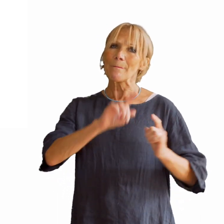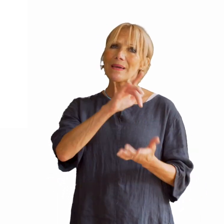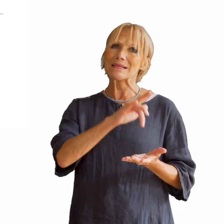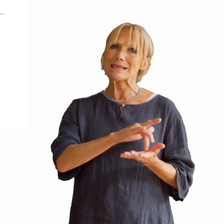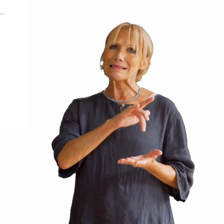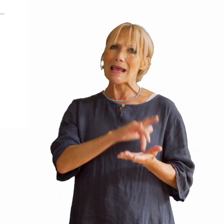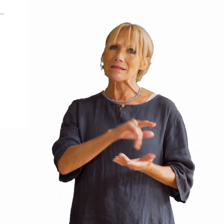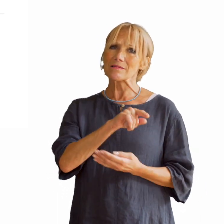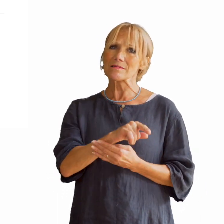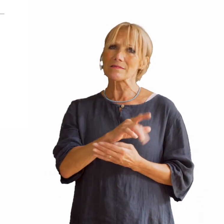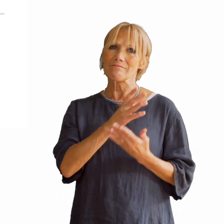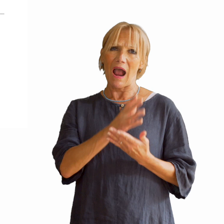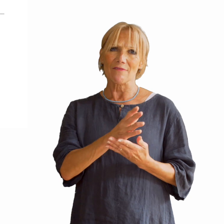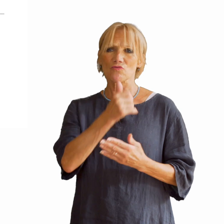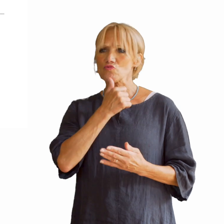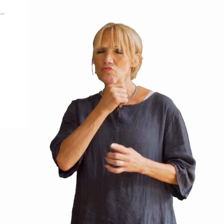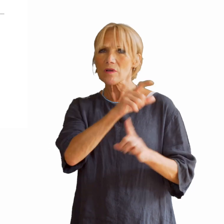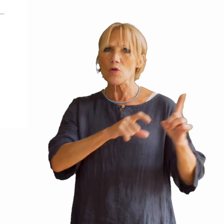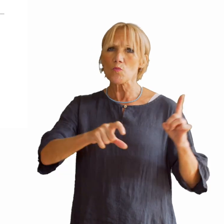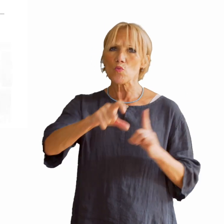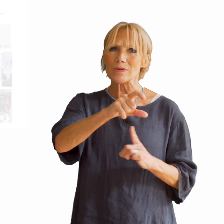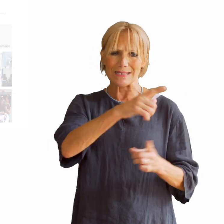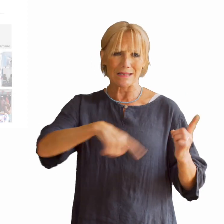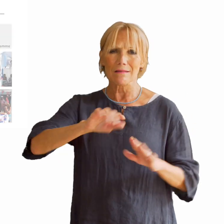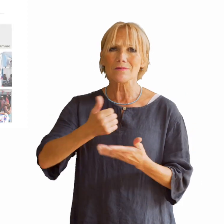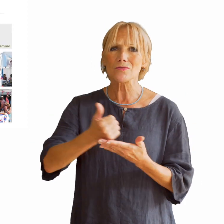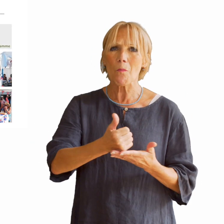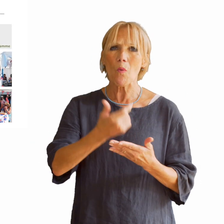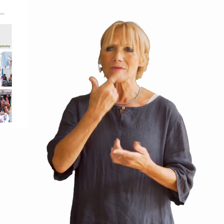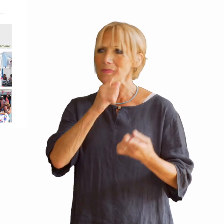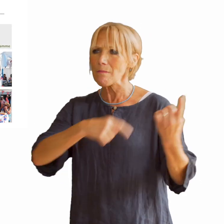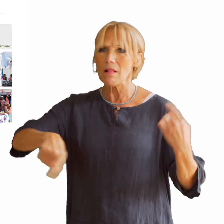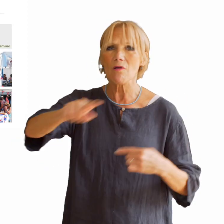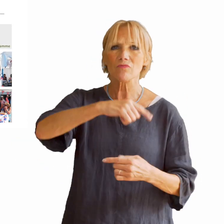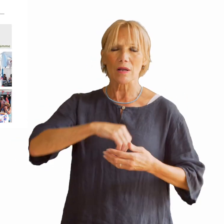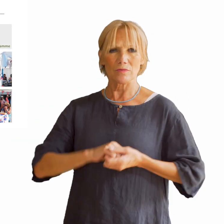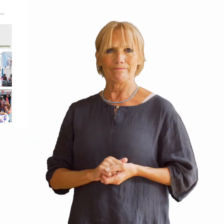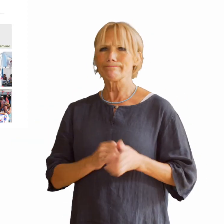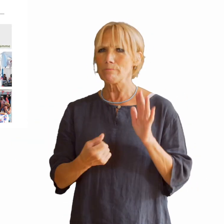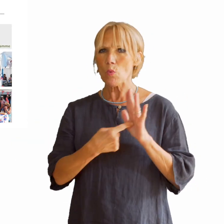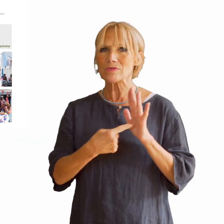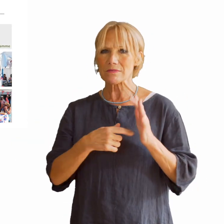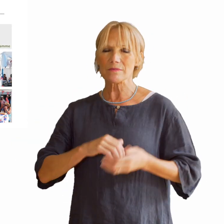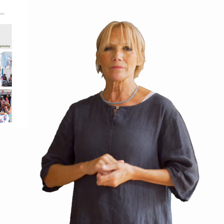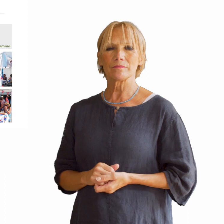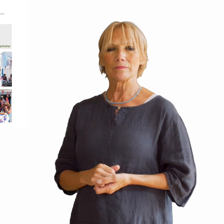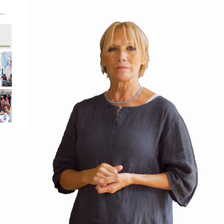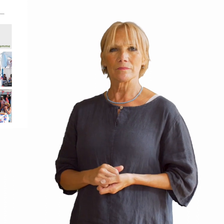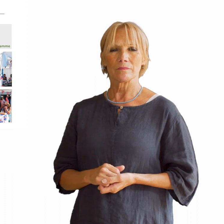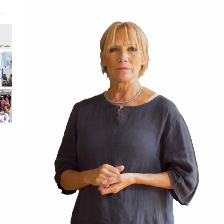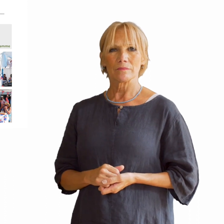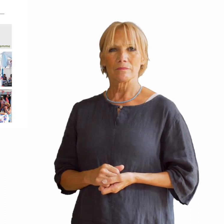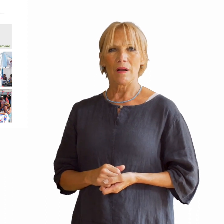Meeting centres cannot exist in a vacuum. Having a place in and the support of the community surrounding them is